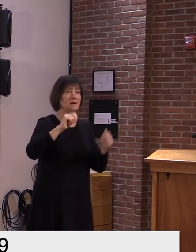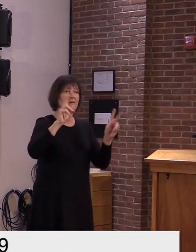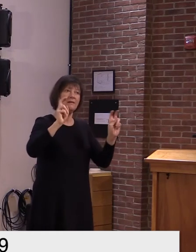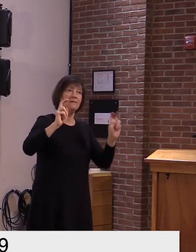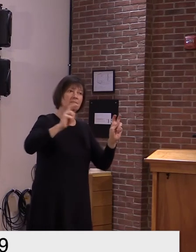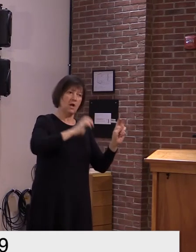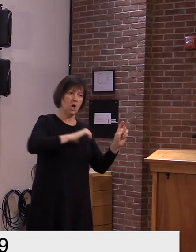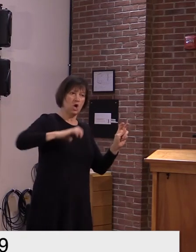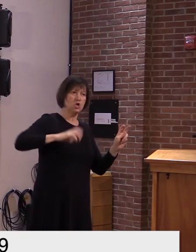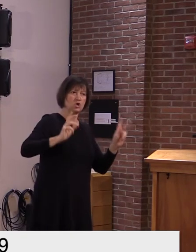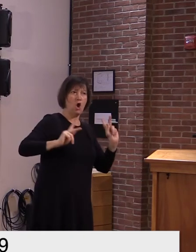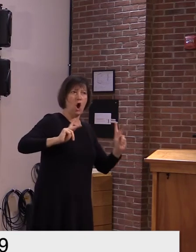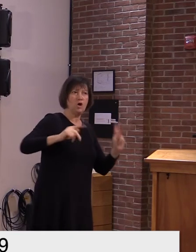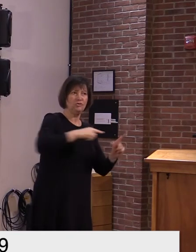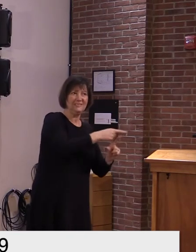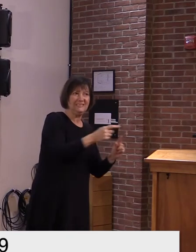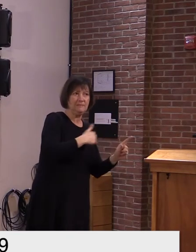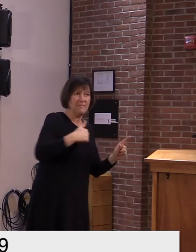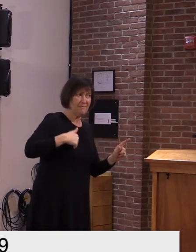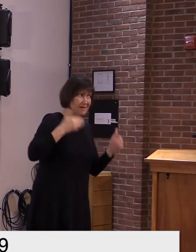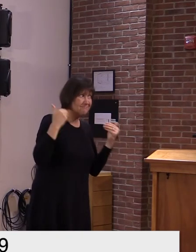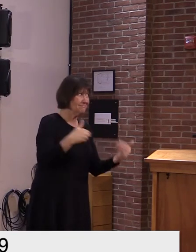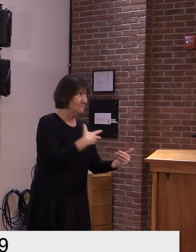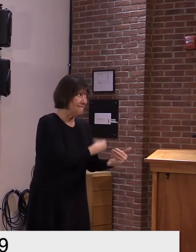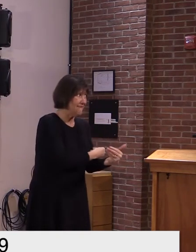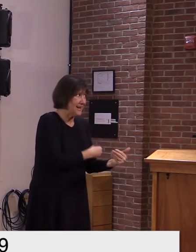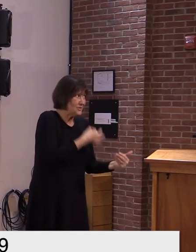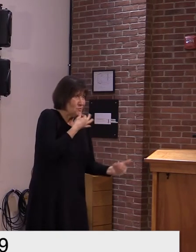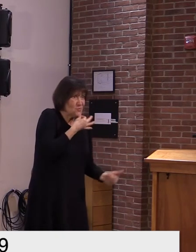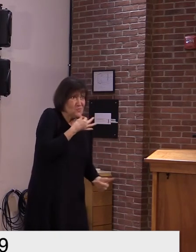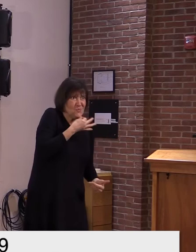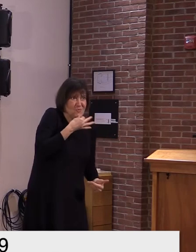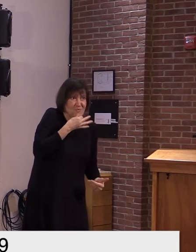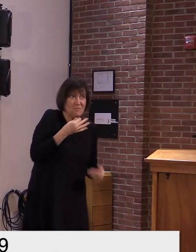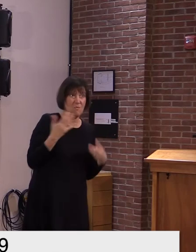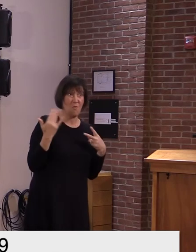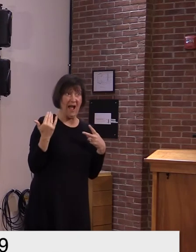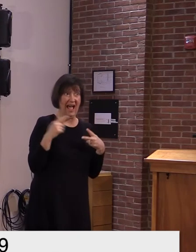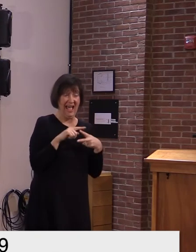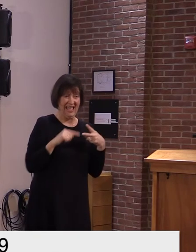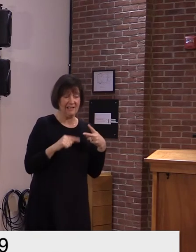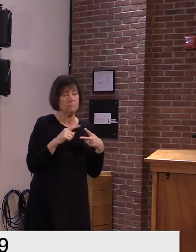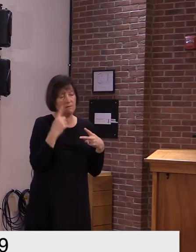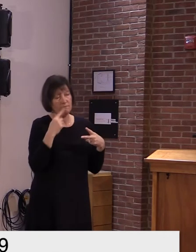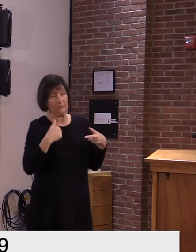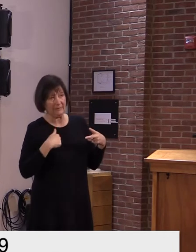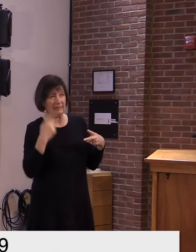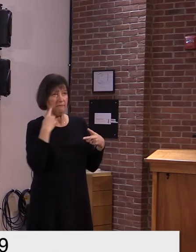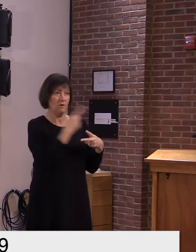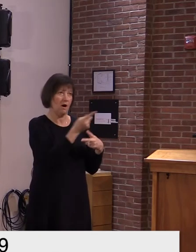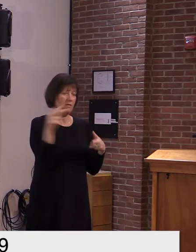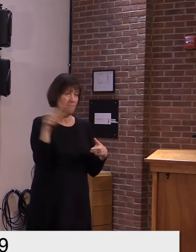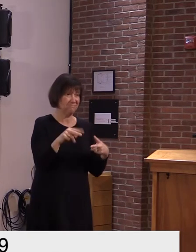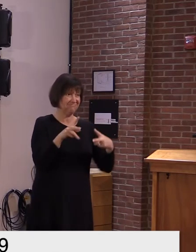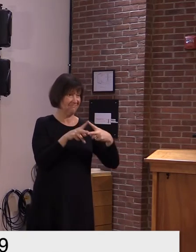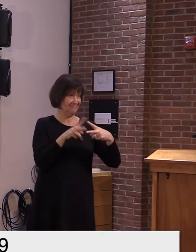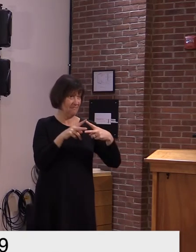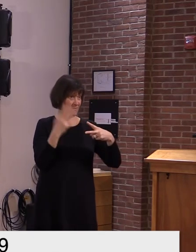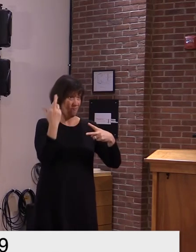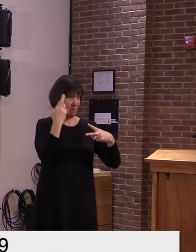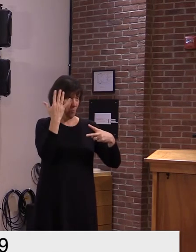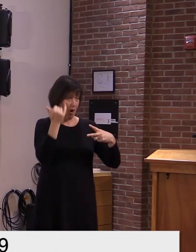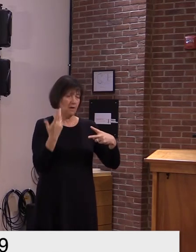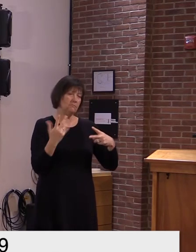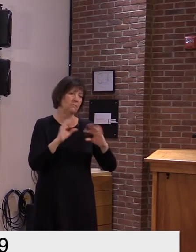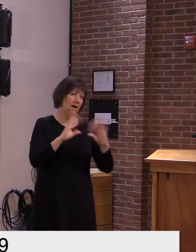Act get vaccinated. And there's two issues there for me, for everyone really. One is a